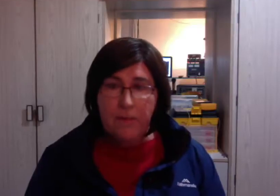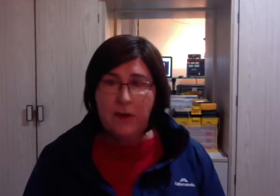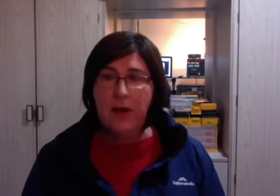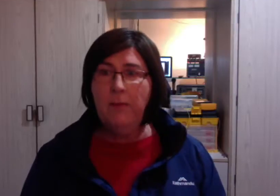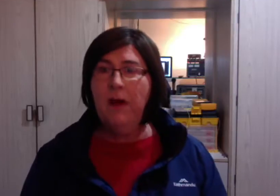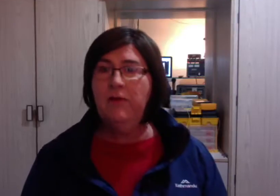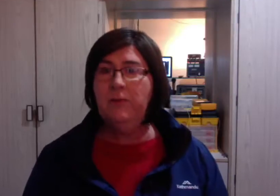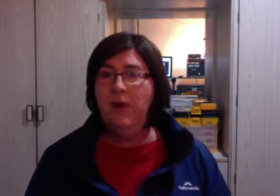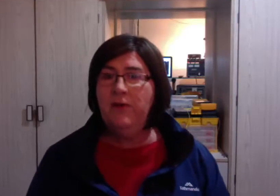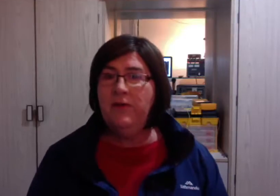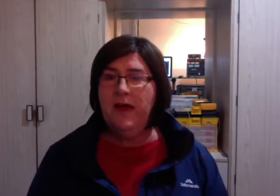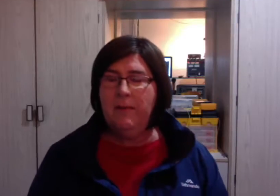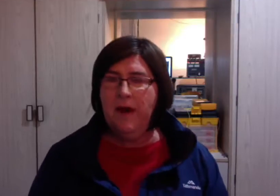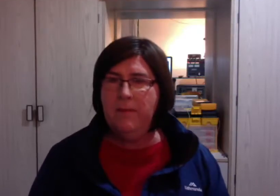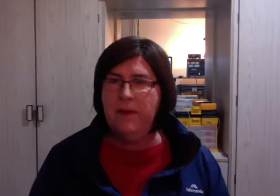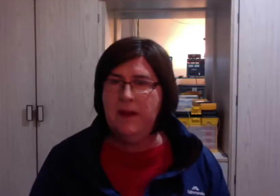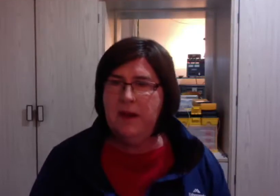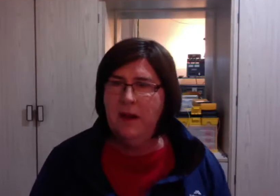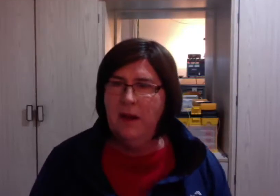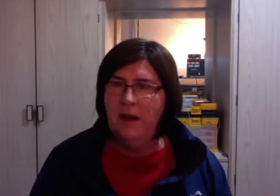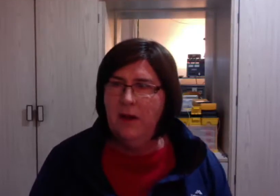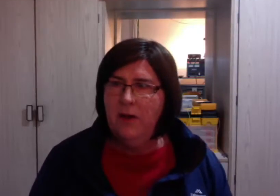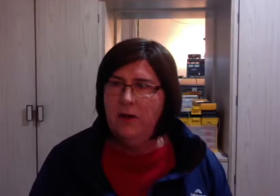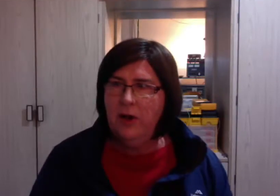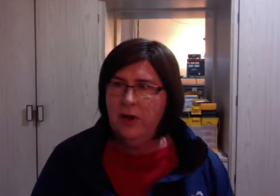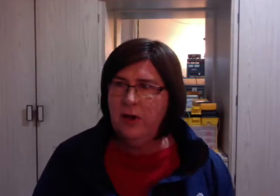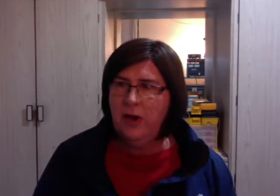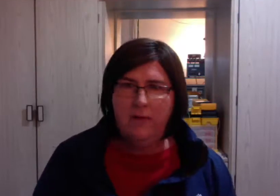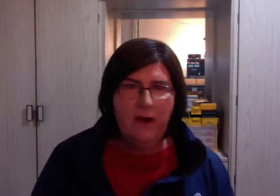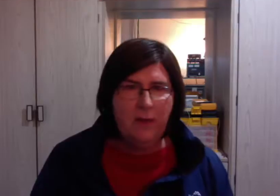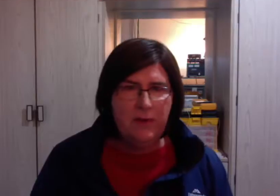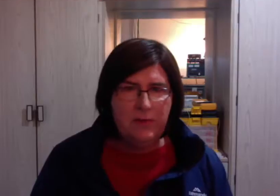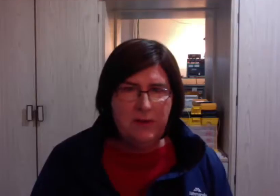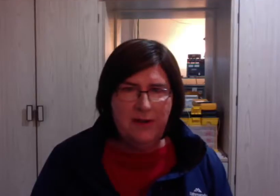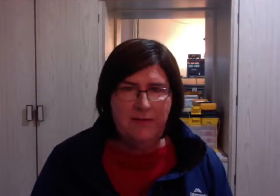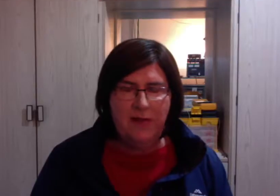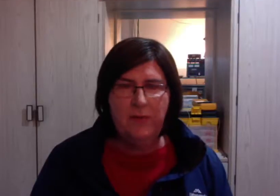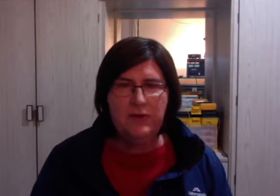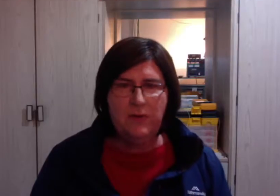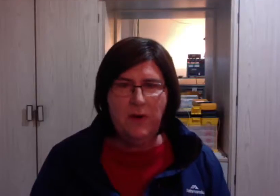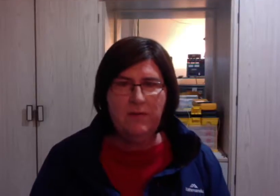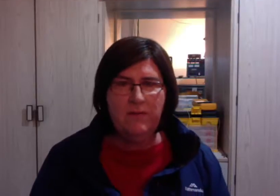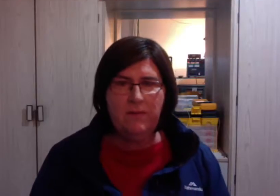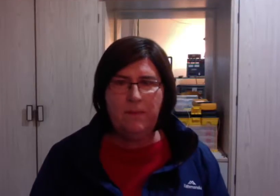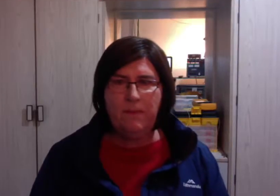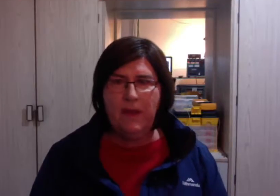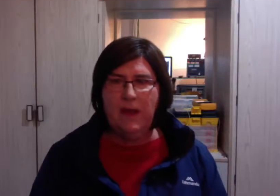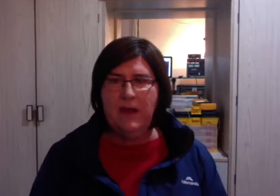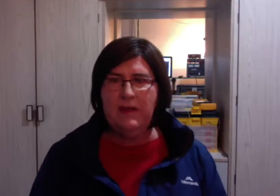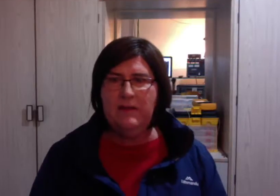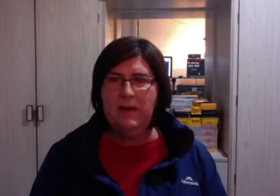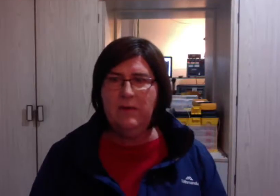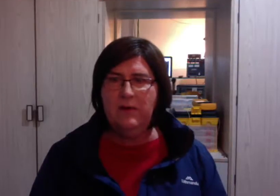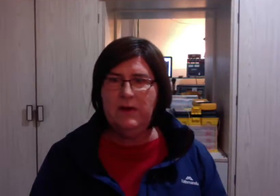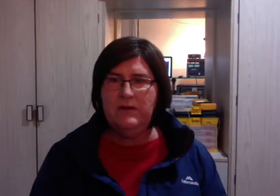you know, my response to that might be, you know, you can go by the bitumen if that's what you want. And that would